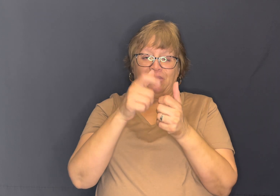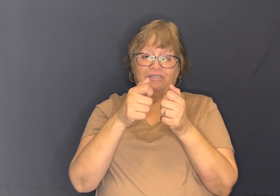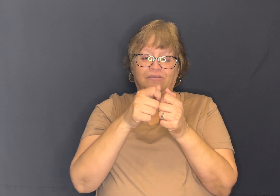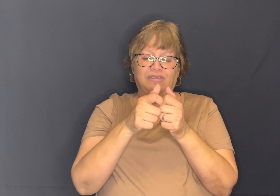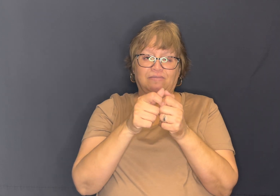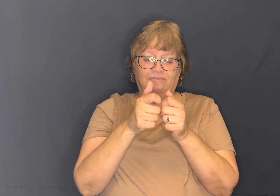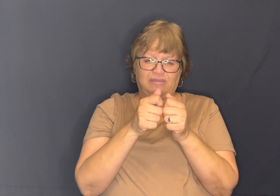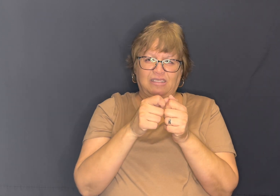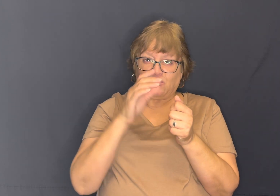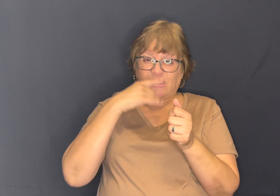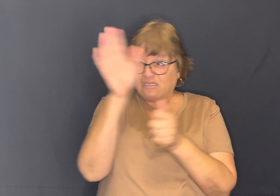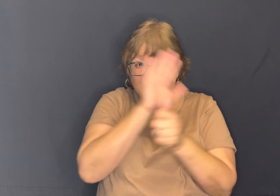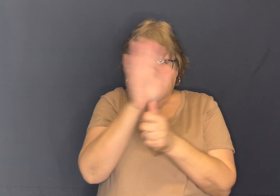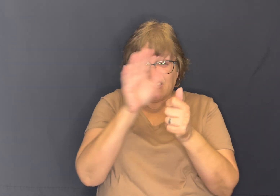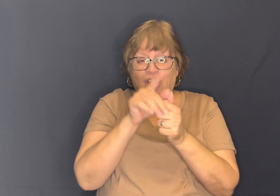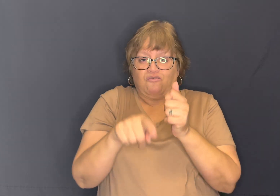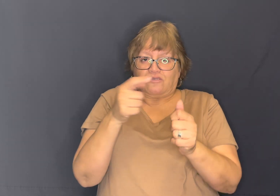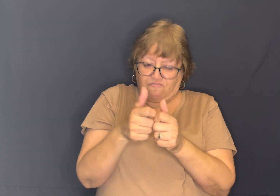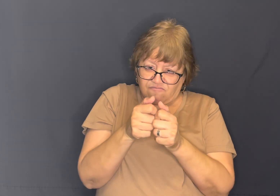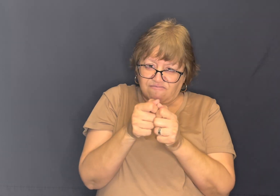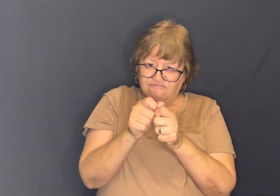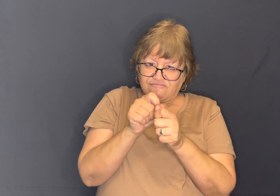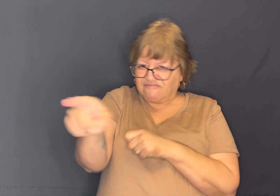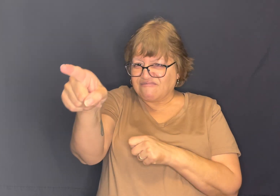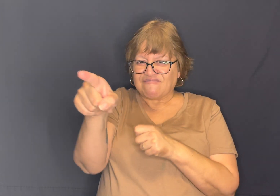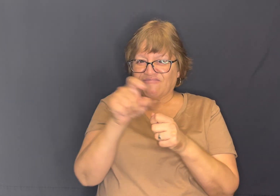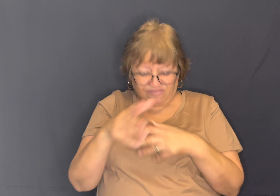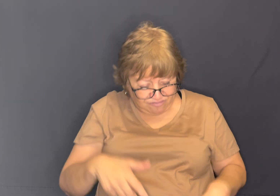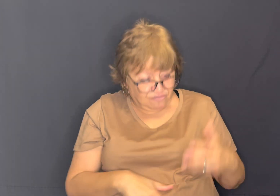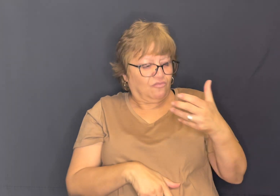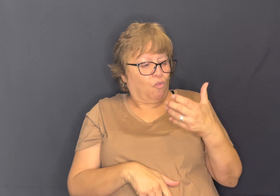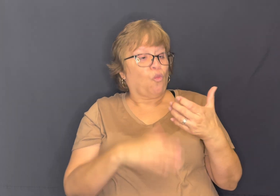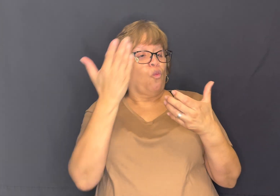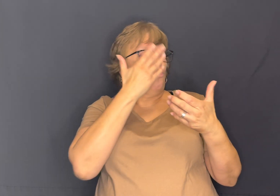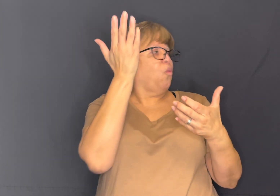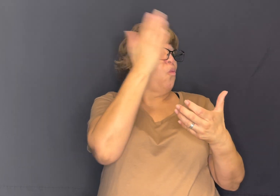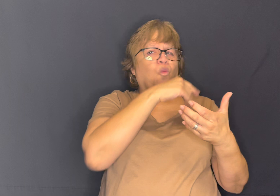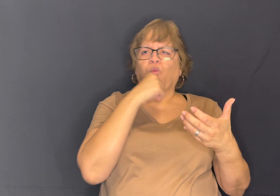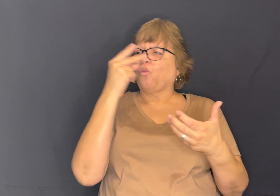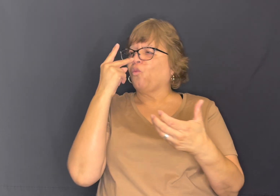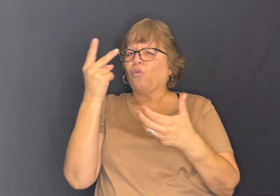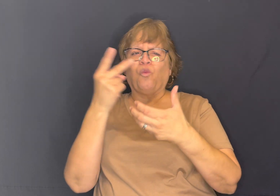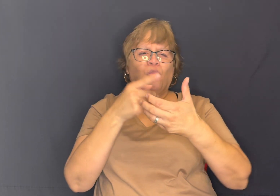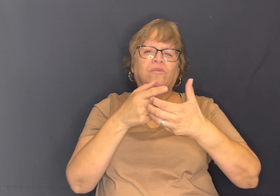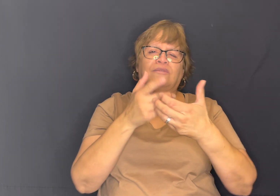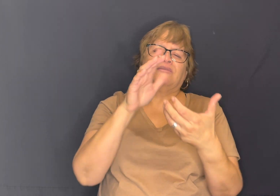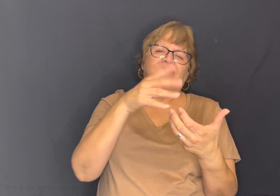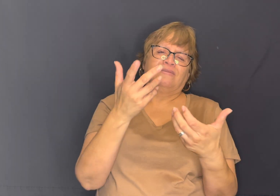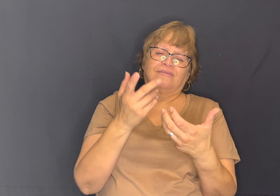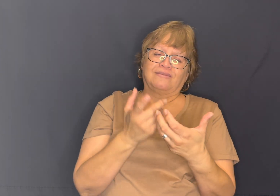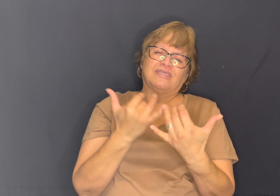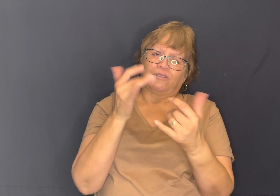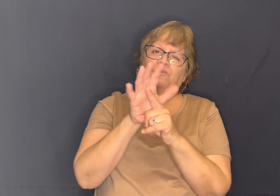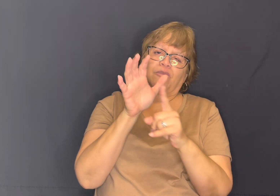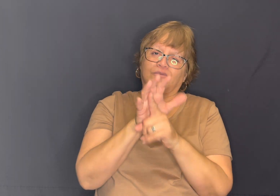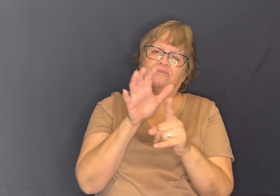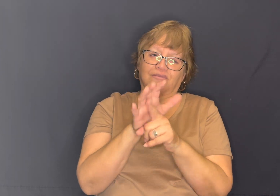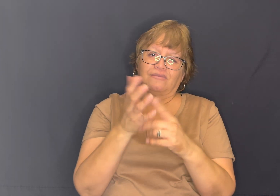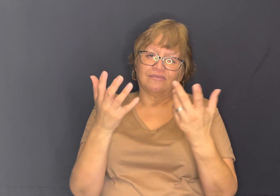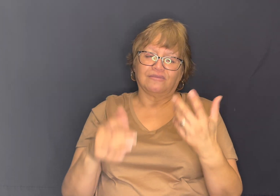You can also text somebody. If they're not seeing you, you can send them a quick text. When they look at the phone, then they'll look around and see where you